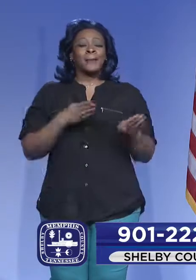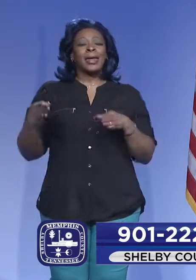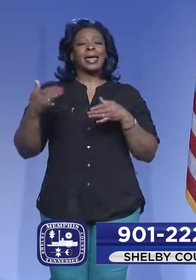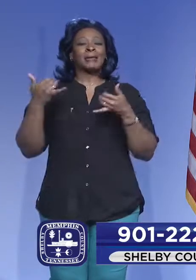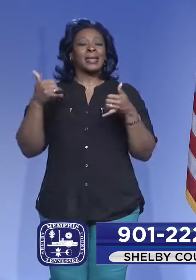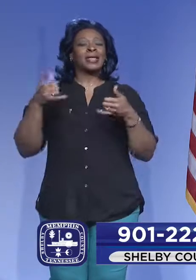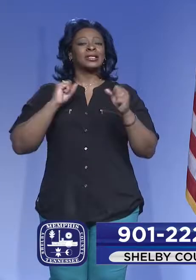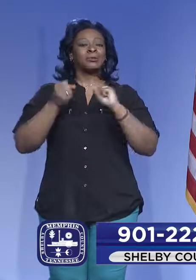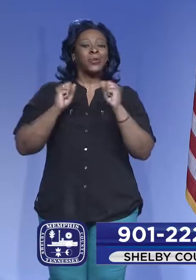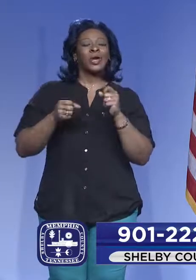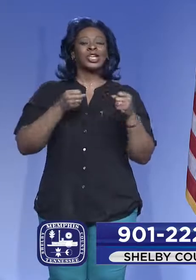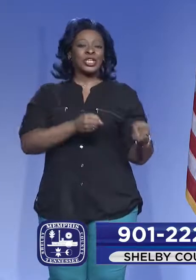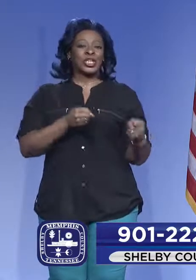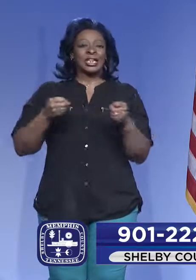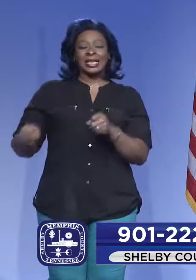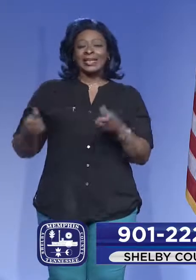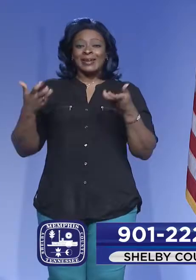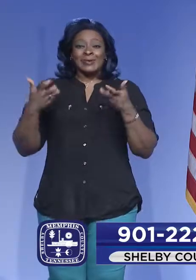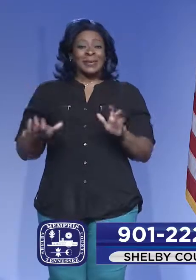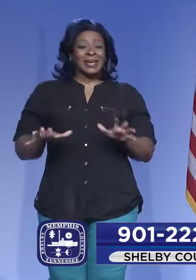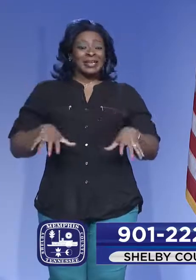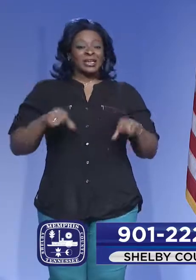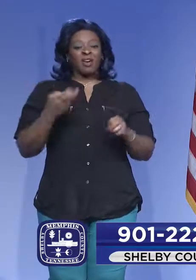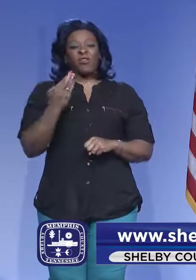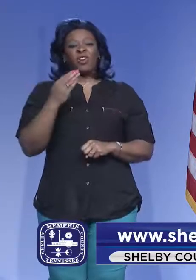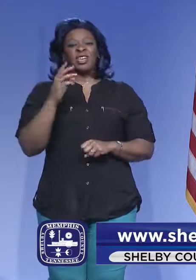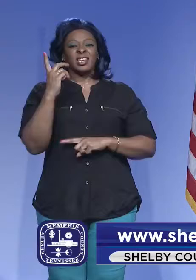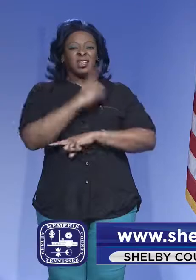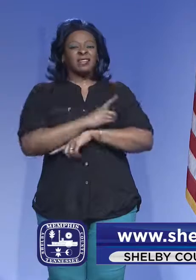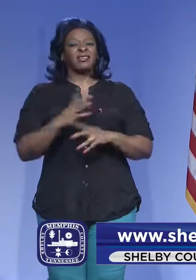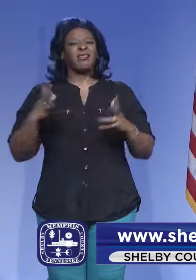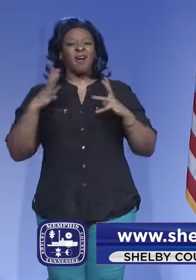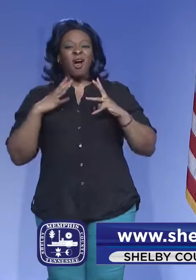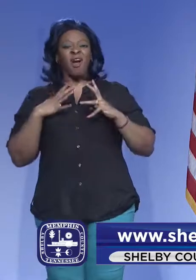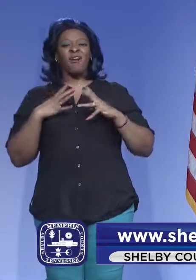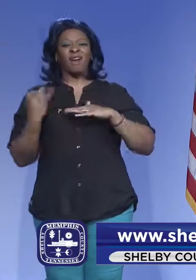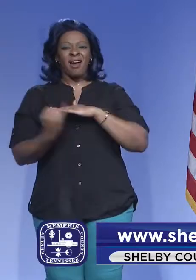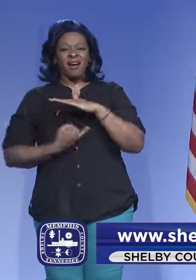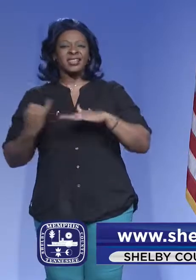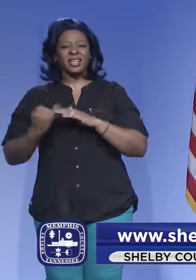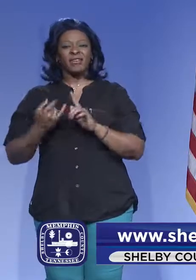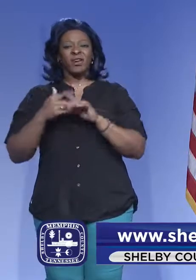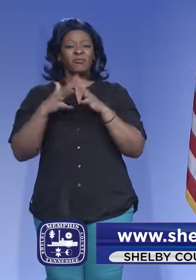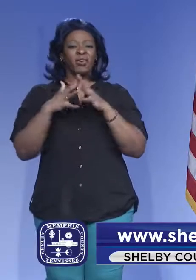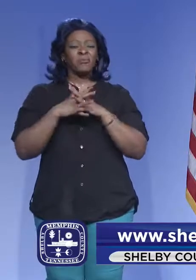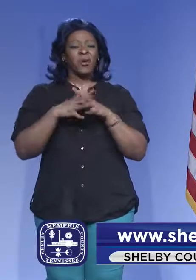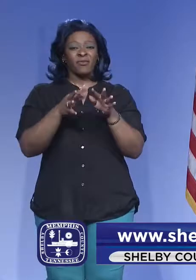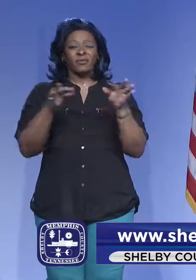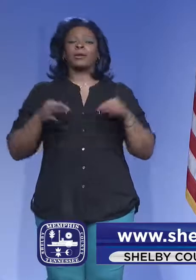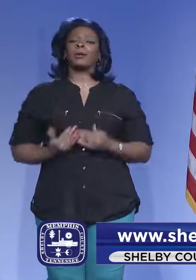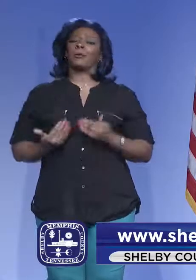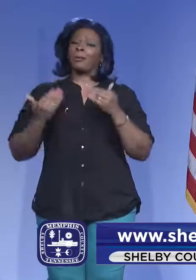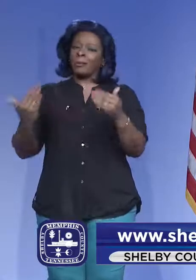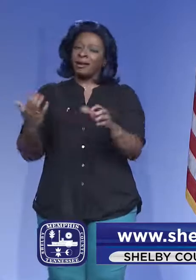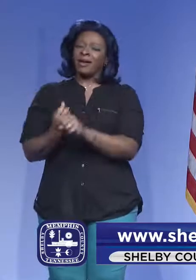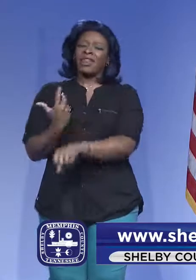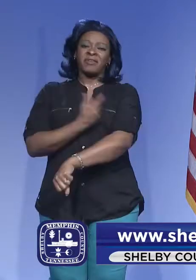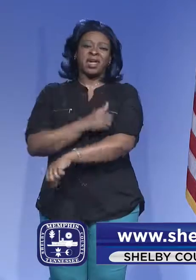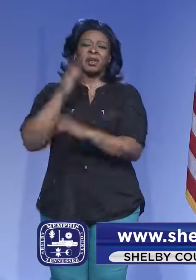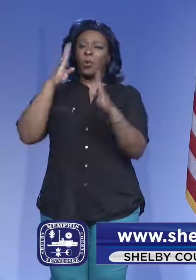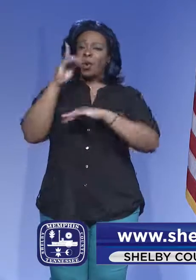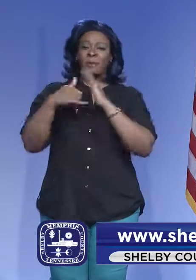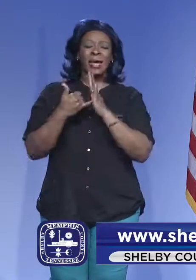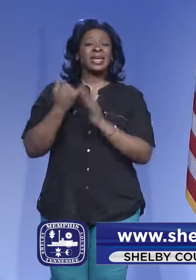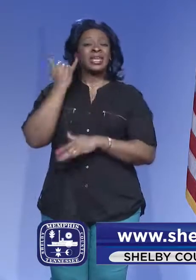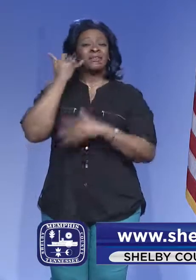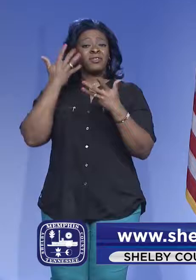sport, if you're cheerleading, and you don't want to have to take 14 days off from the football field, get your vaccine. Take care of it. Don't worry about it.